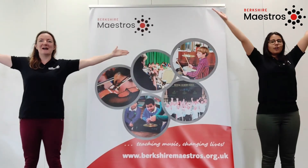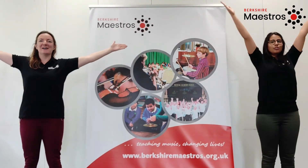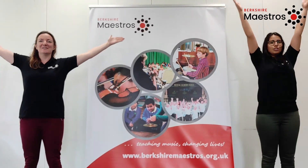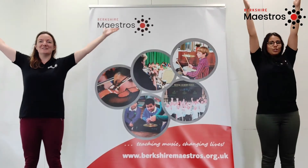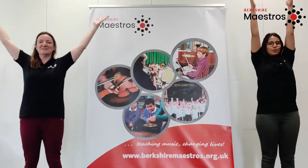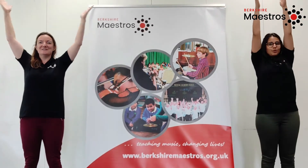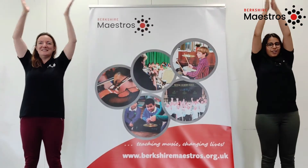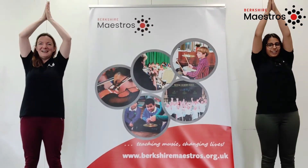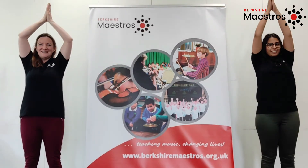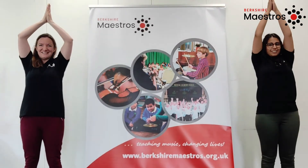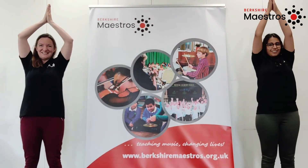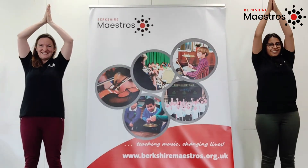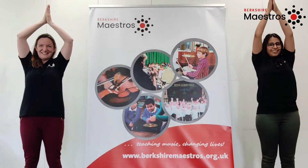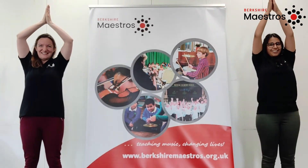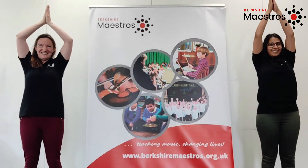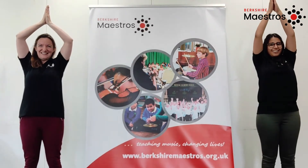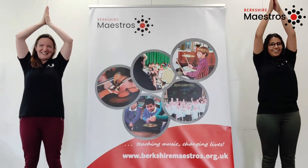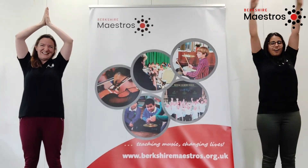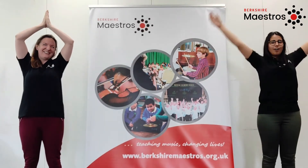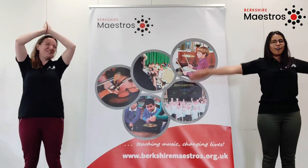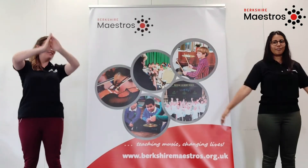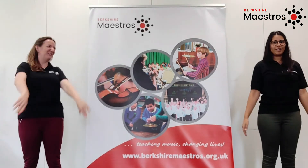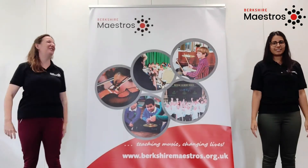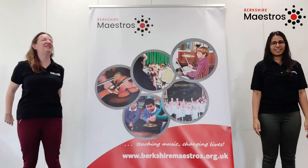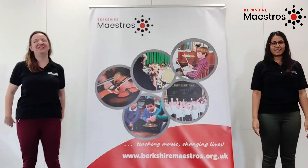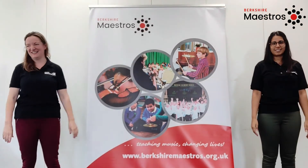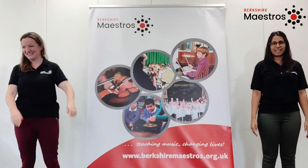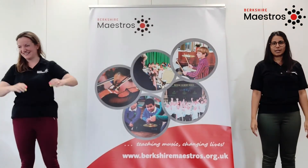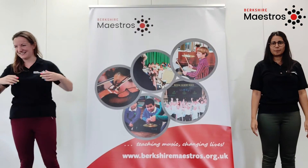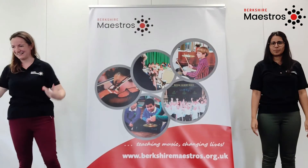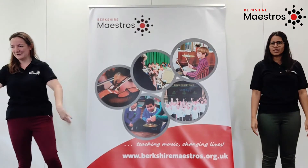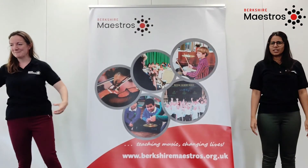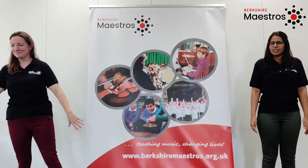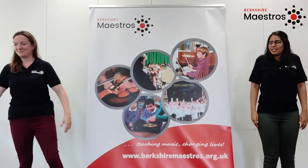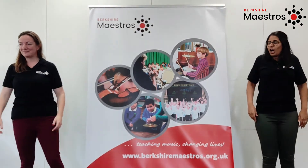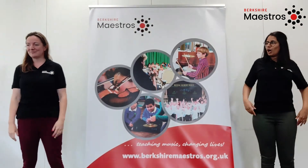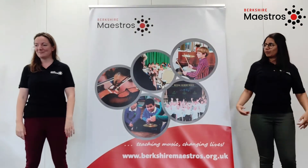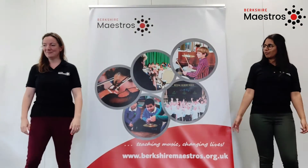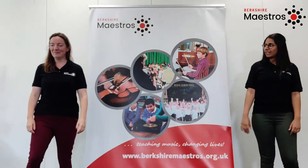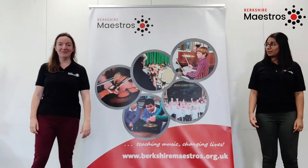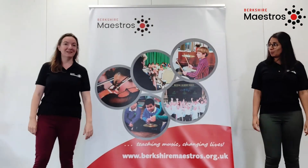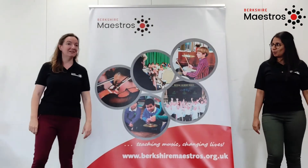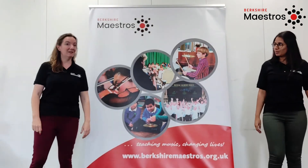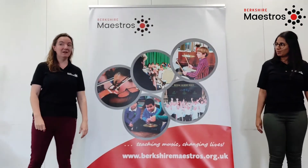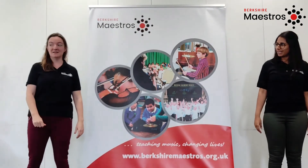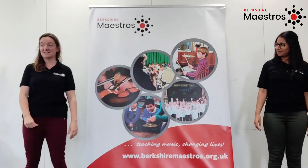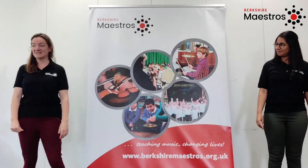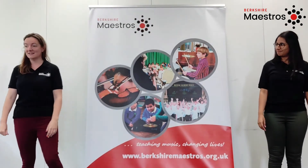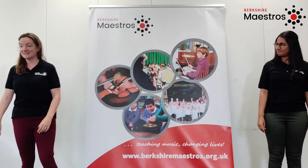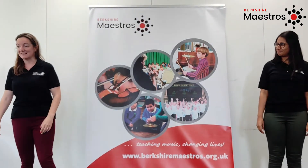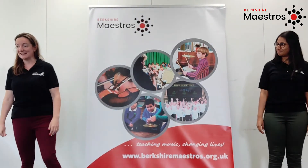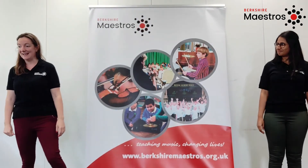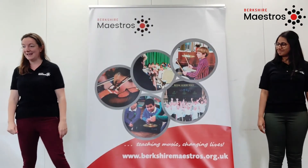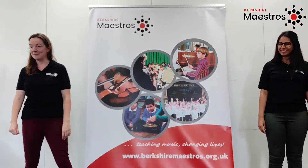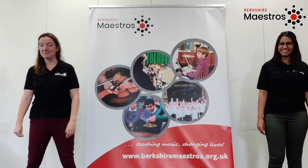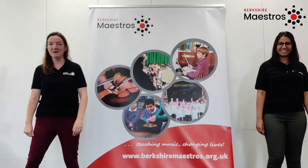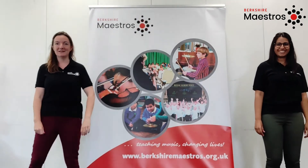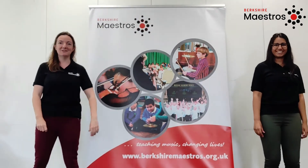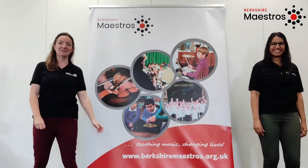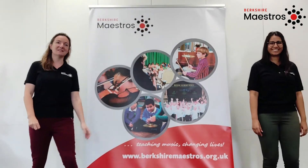world unite! Oh, fantastic. I hope you're feeling a little warmed up. I certainly am. My goodness, I